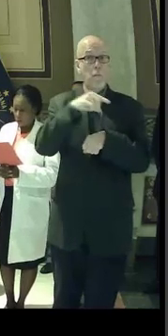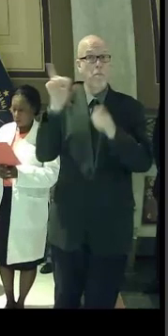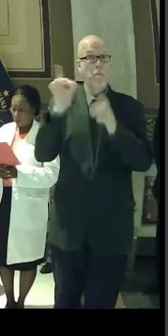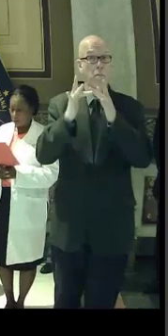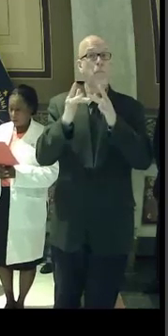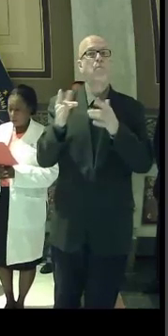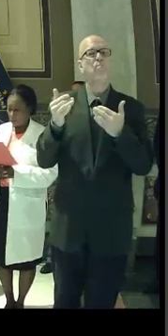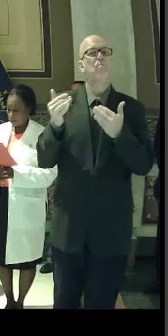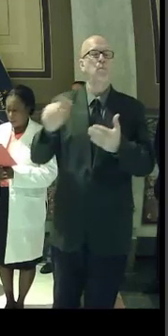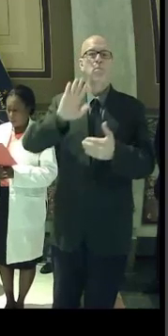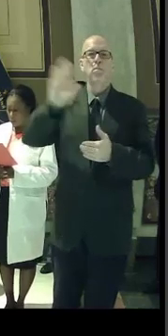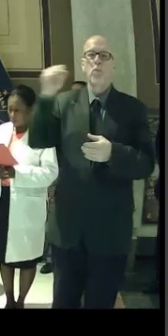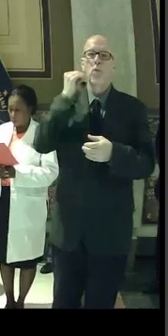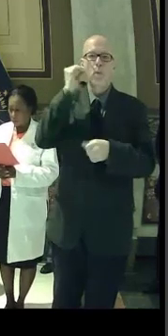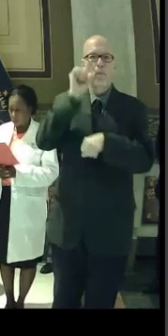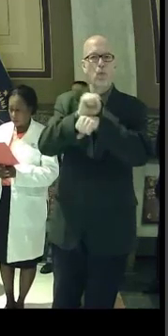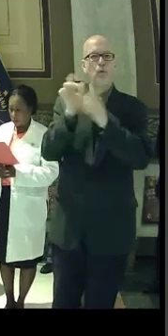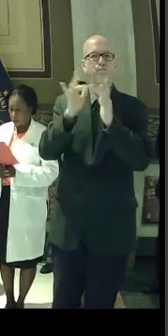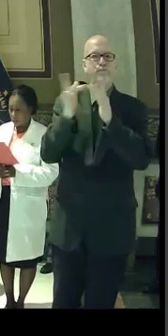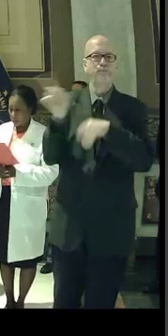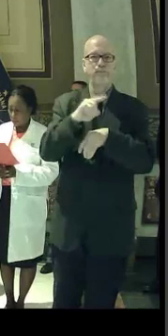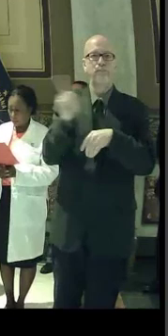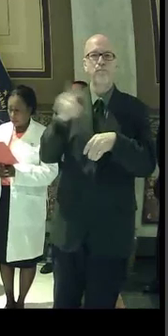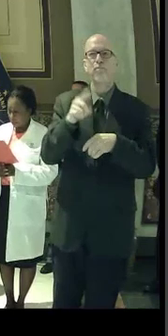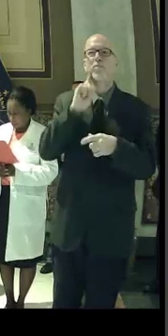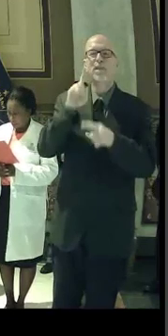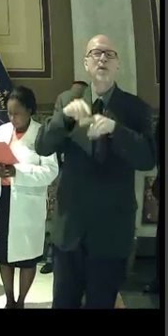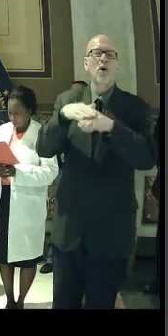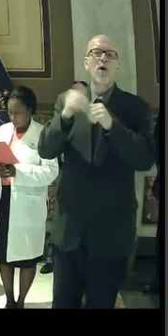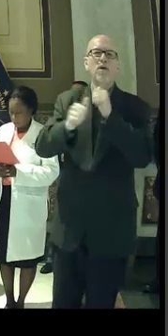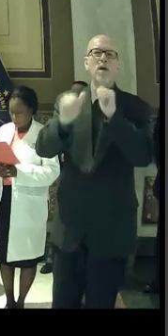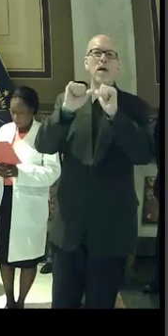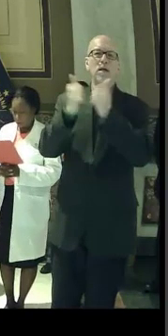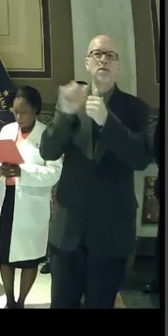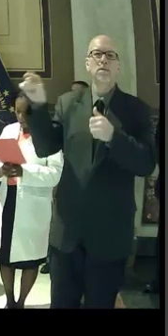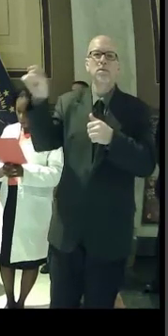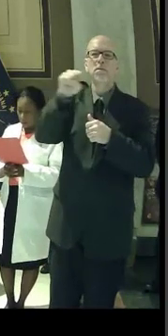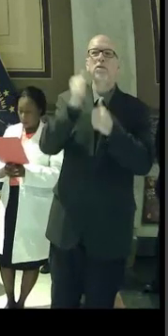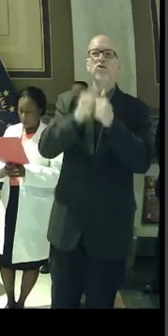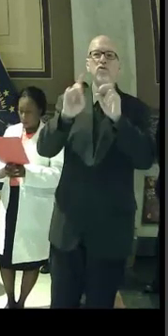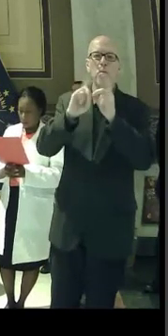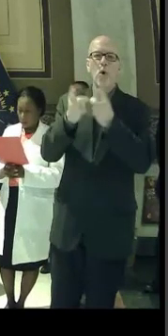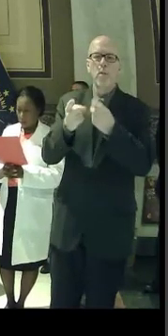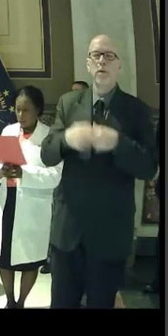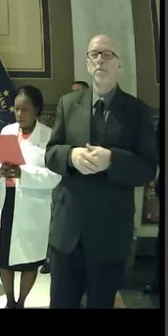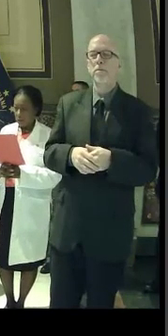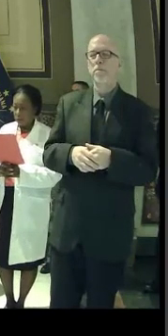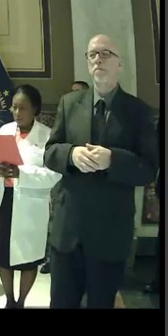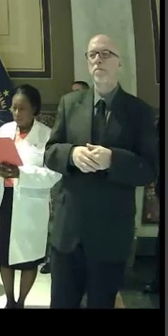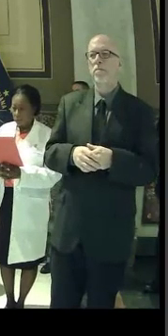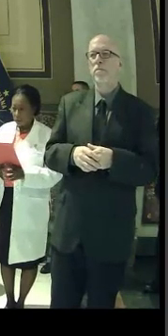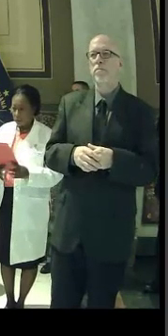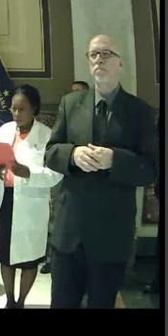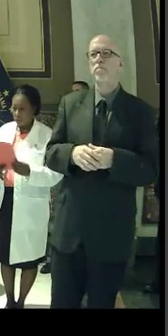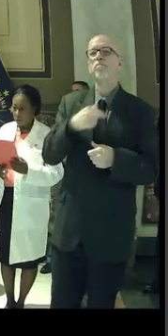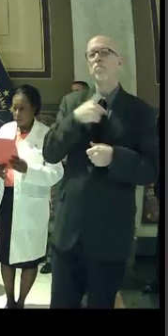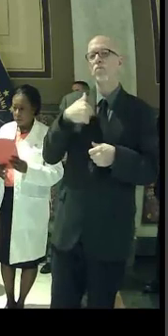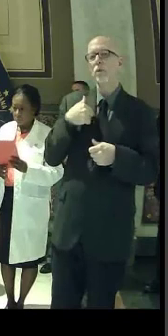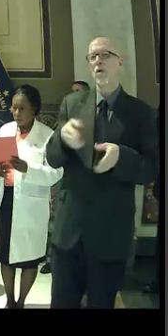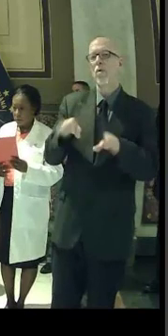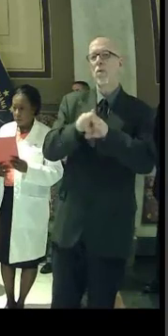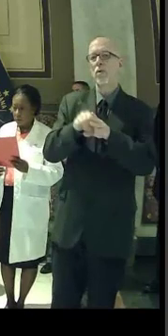those accommodations are being worked out agency by agency, department by department. We have closed